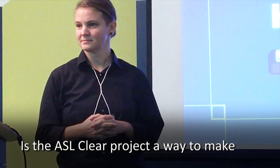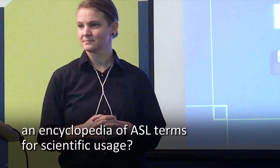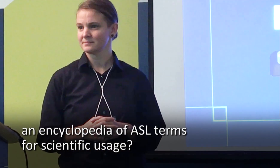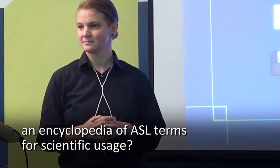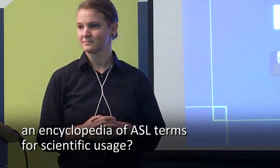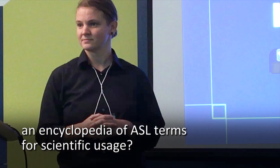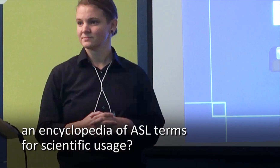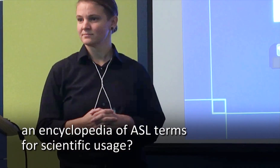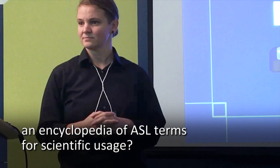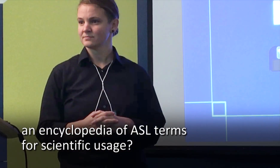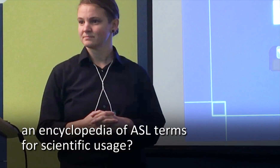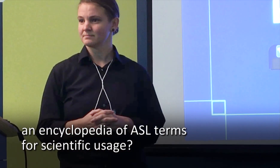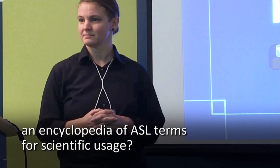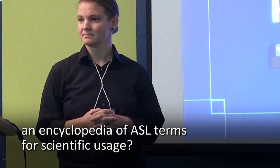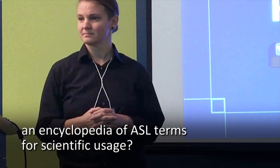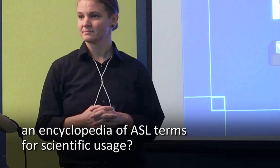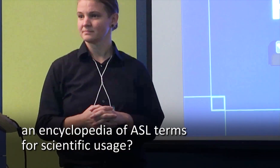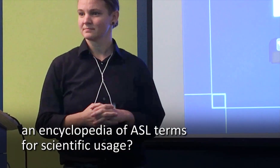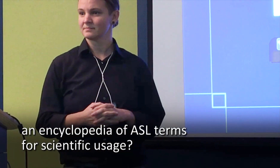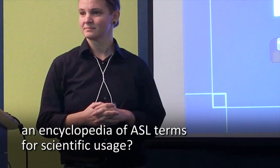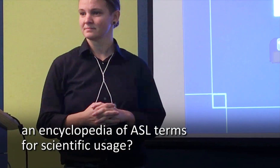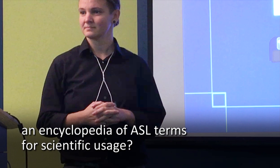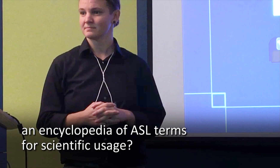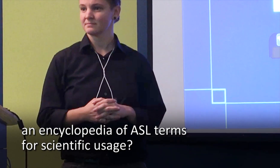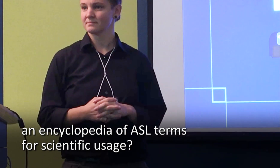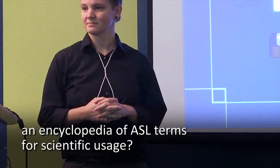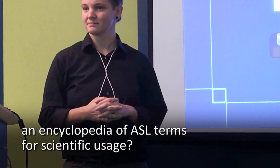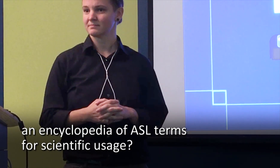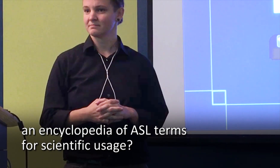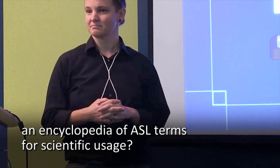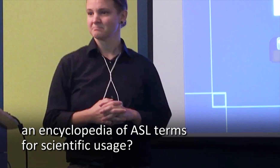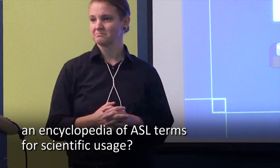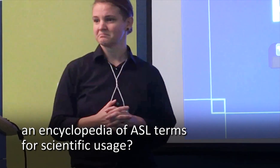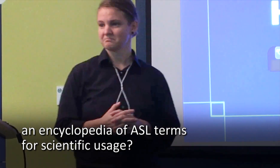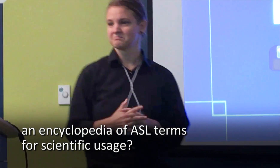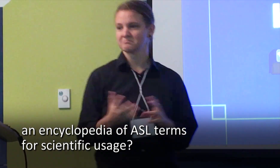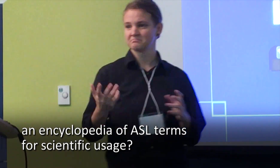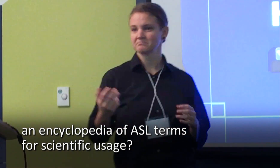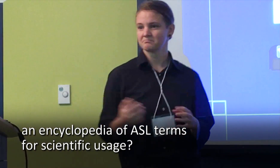an encyclopedia of ASL terms for scientific usage?